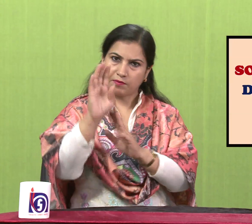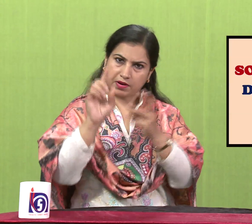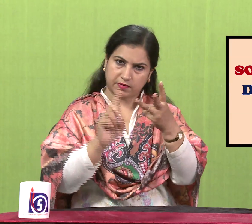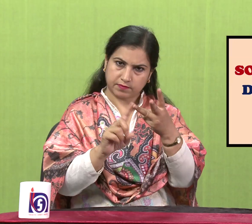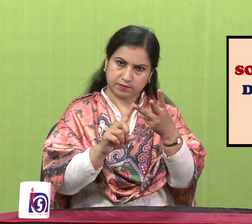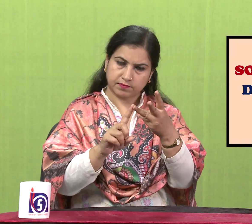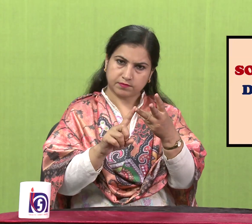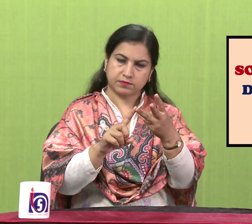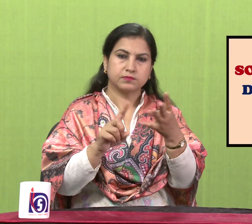and